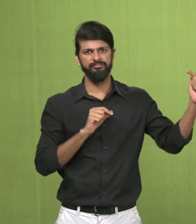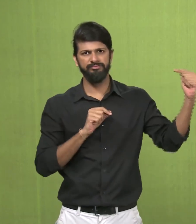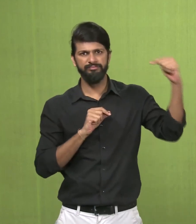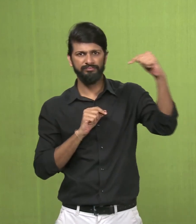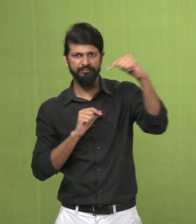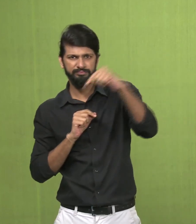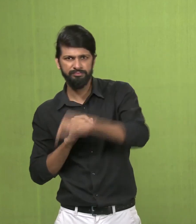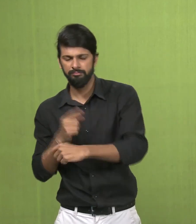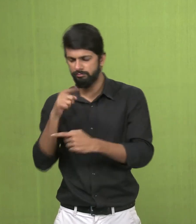earth